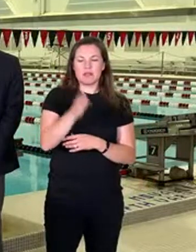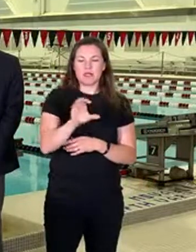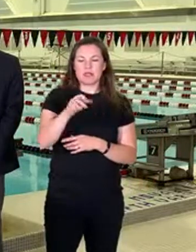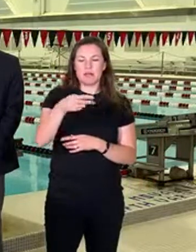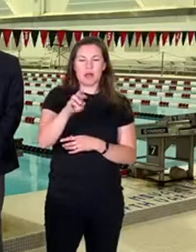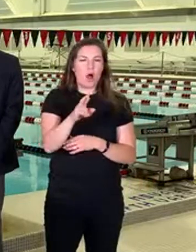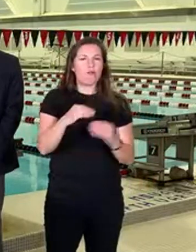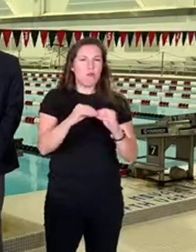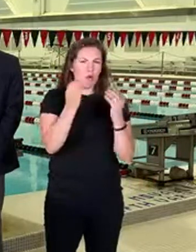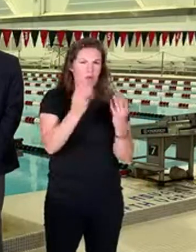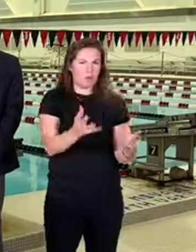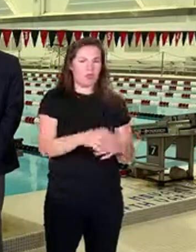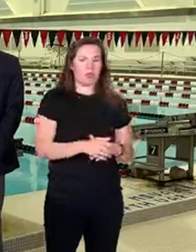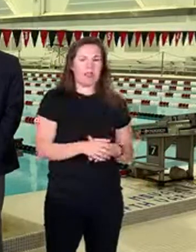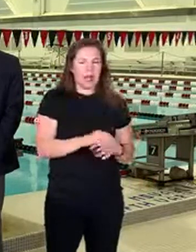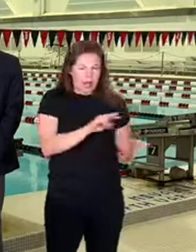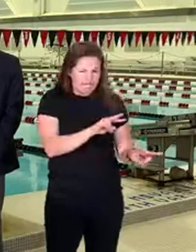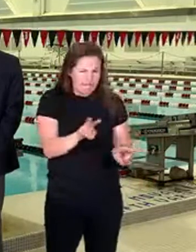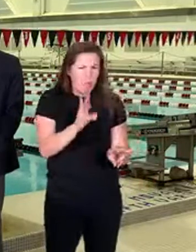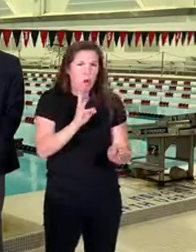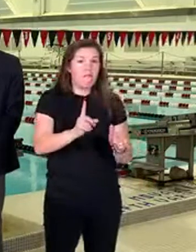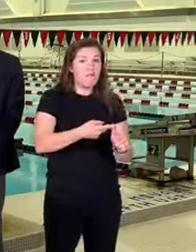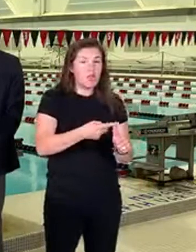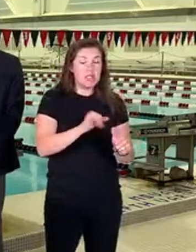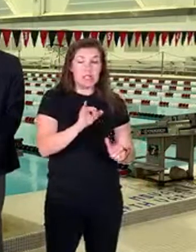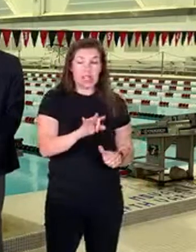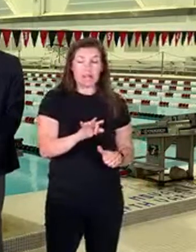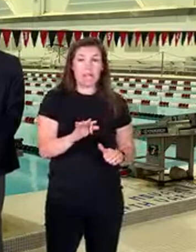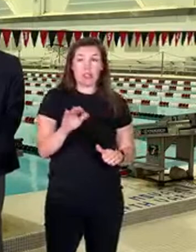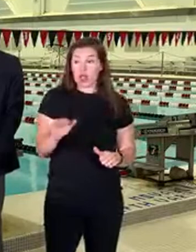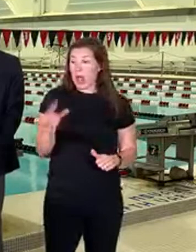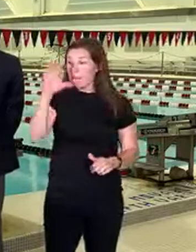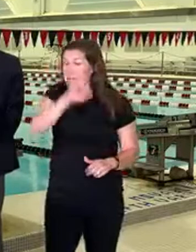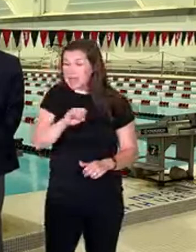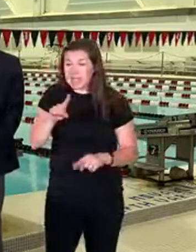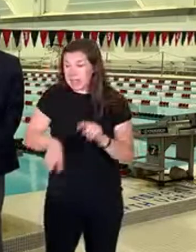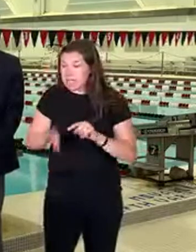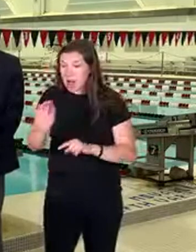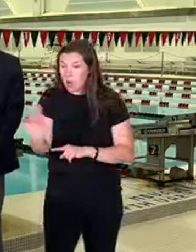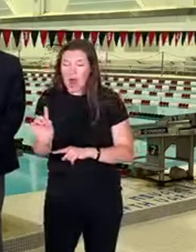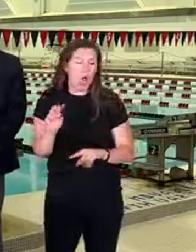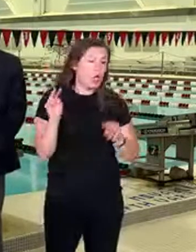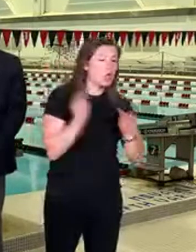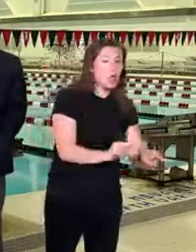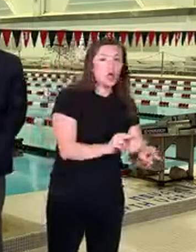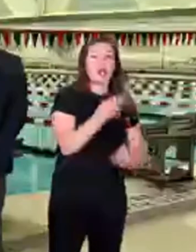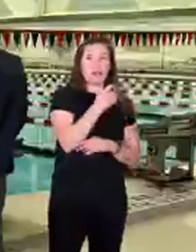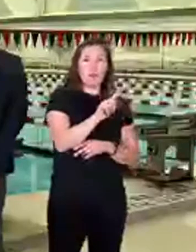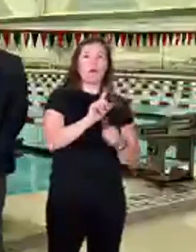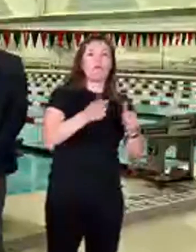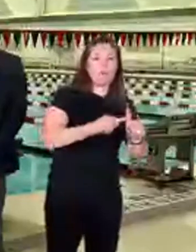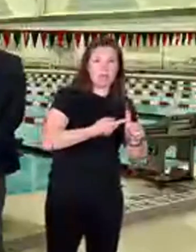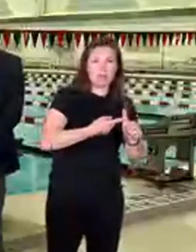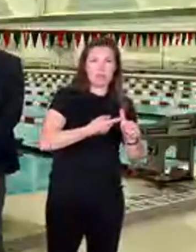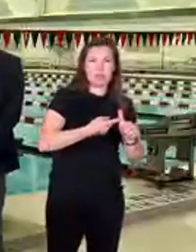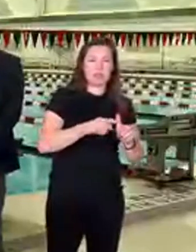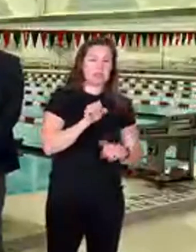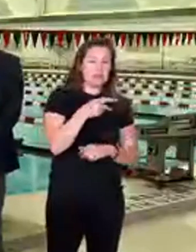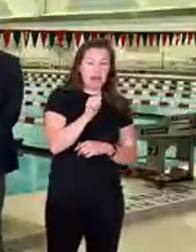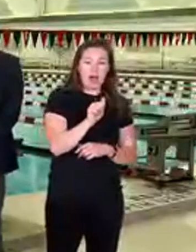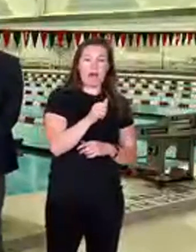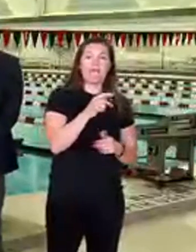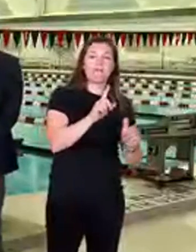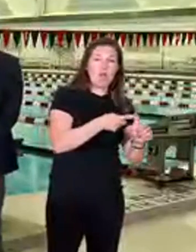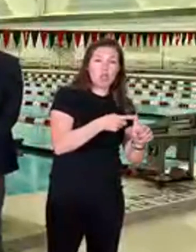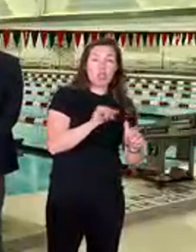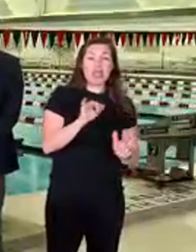information. And check the water first. If a child is missing, look for them in the pool or the spa first. This is especially important if your child